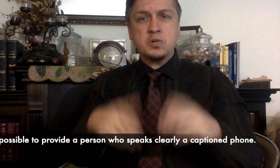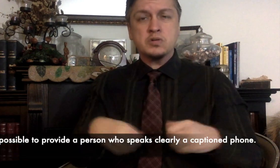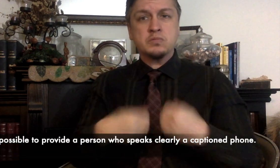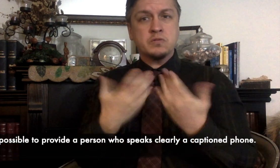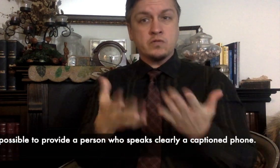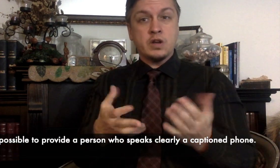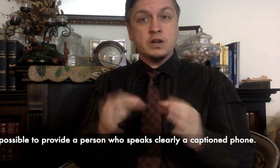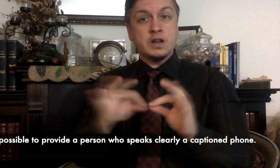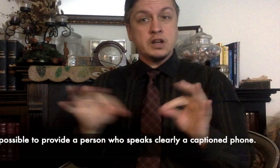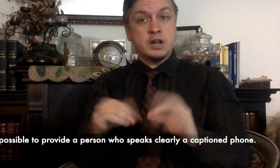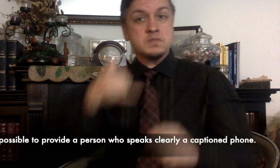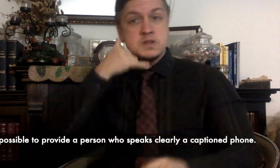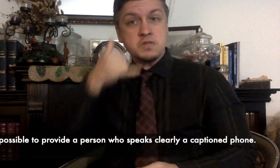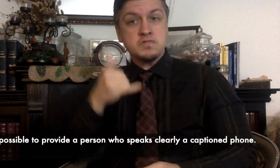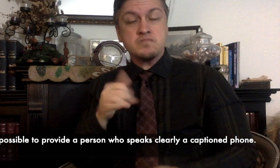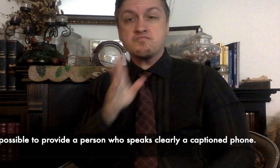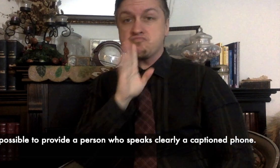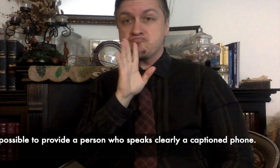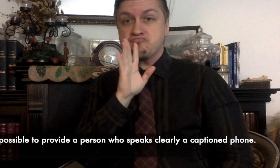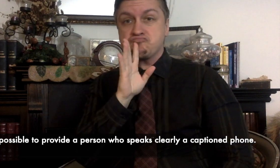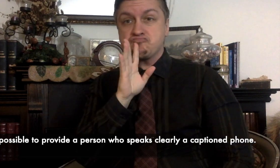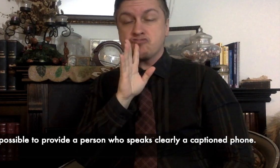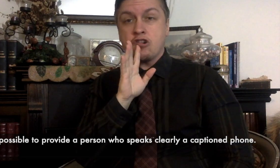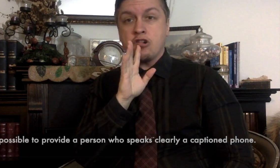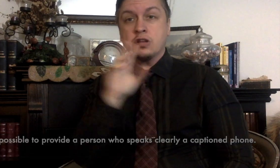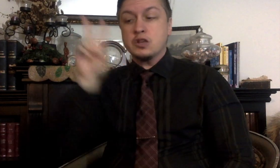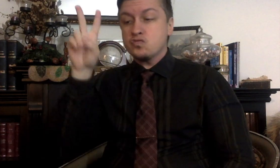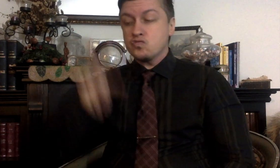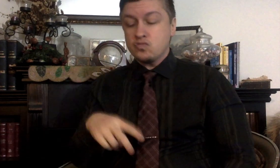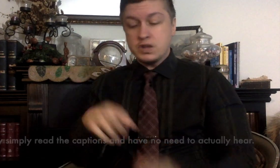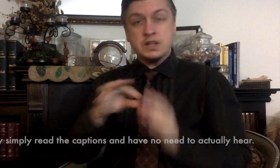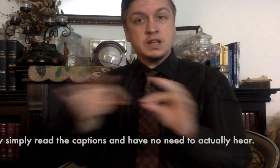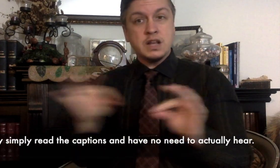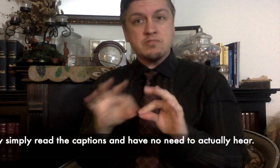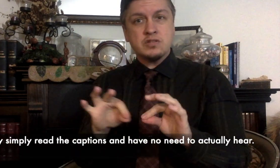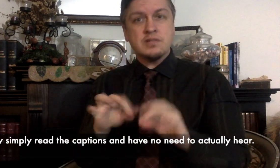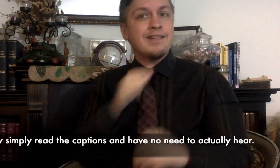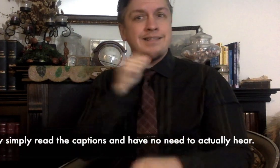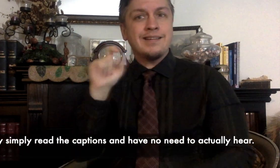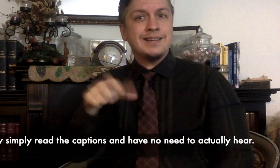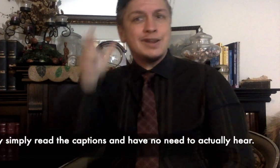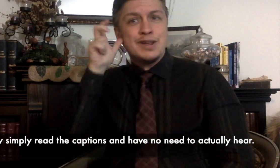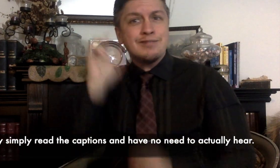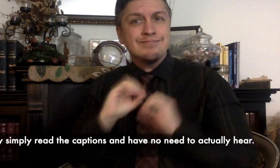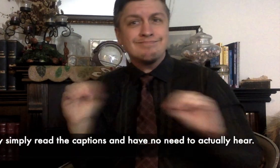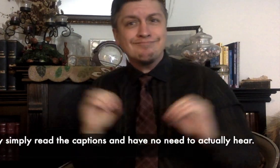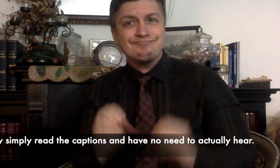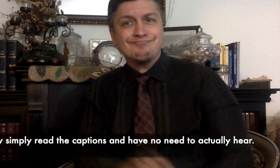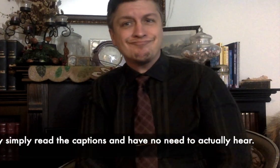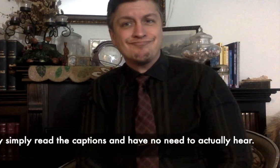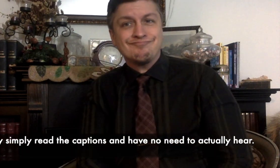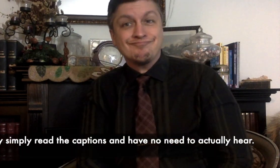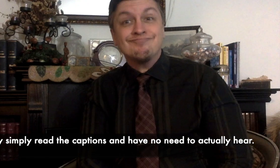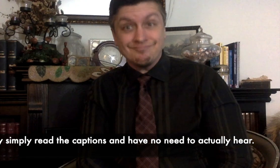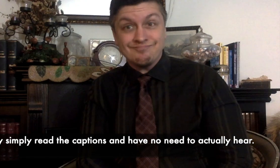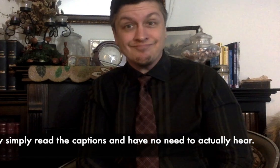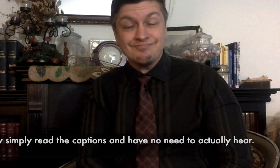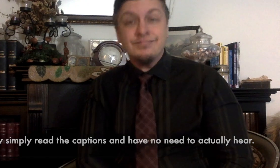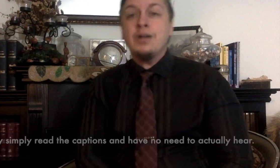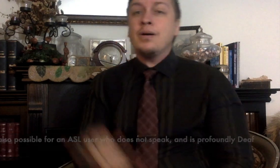is possible to provide a person who speaks clearly a caption phone. They simply read the captions and they have no need to